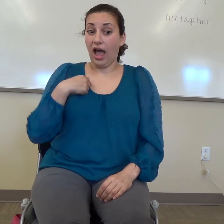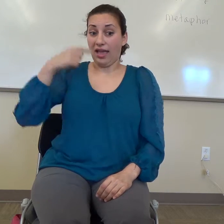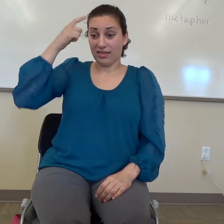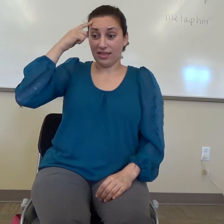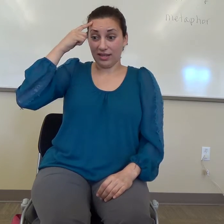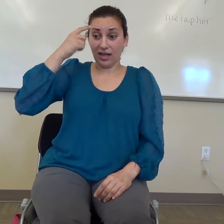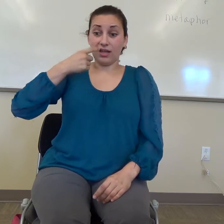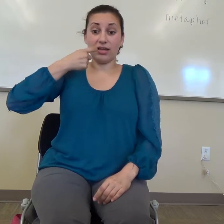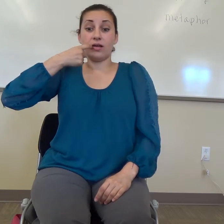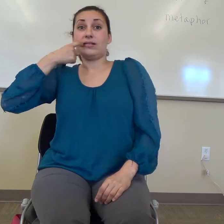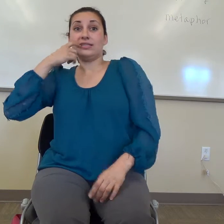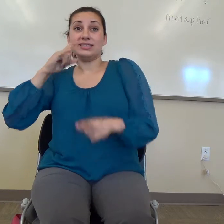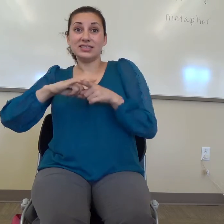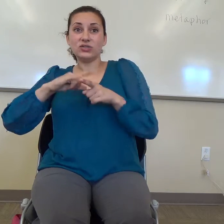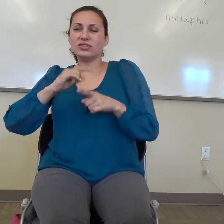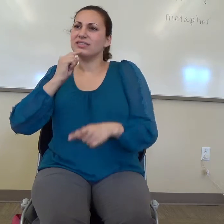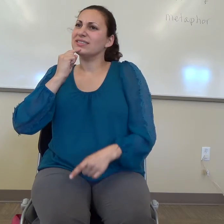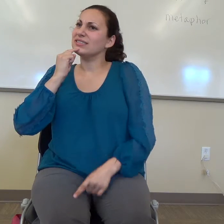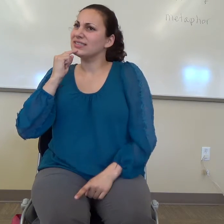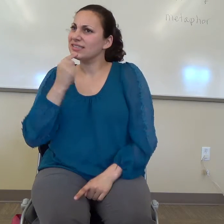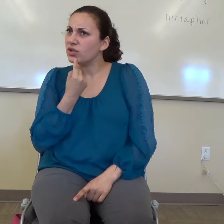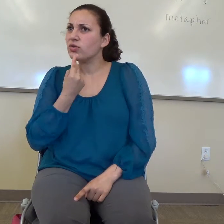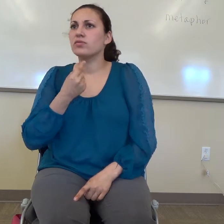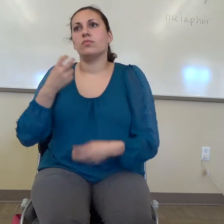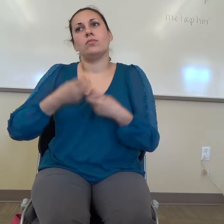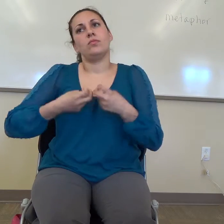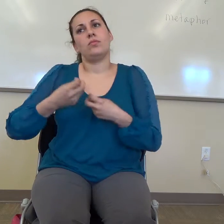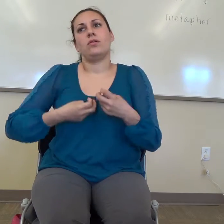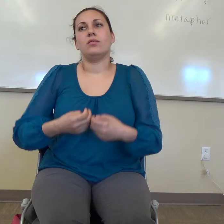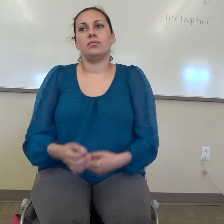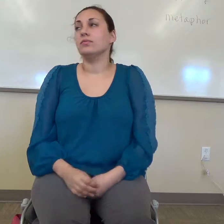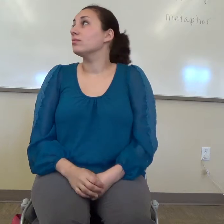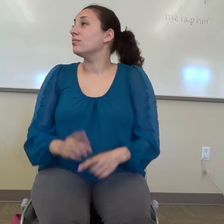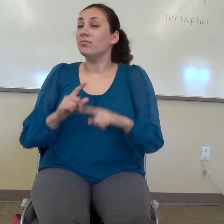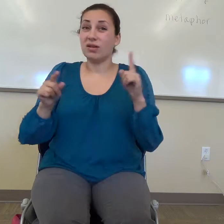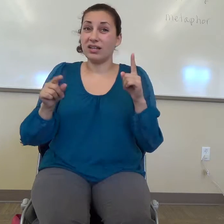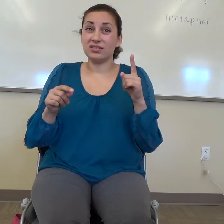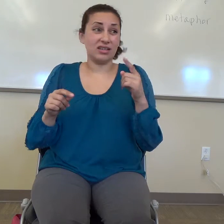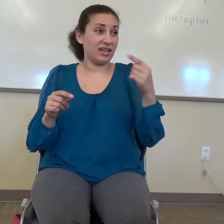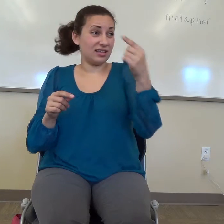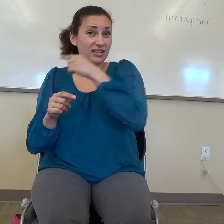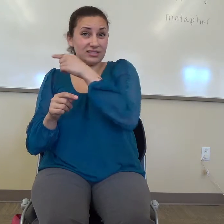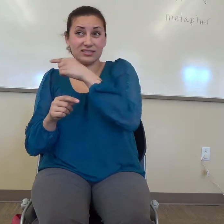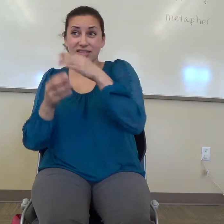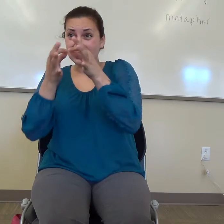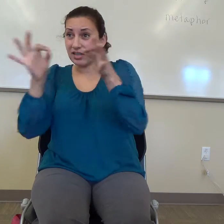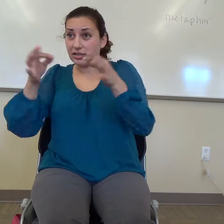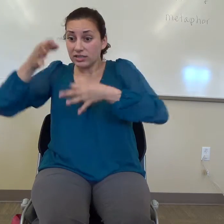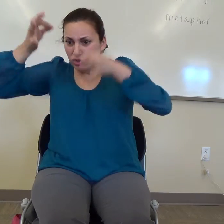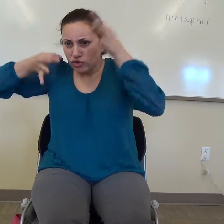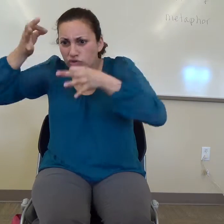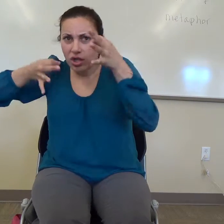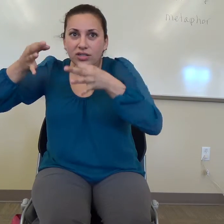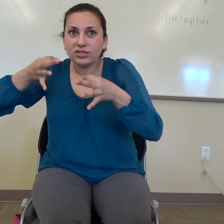okay? But is that what this sentence is saying? Is it making a judgment about whether this is